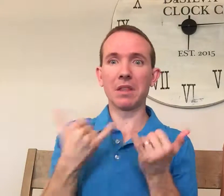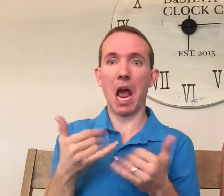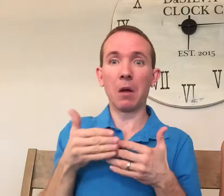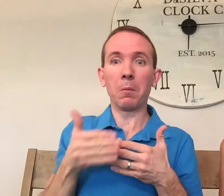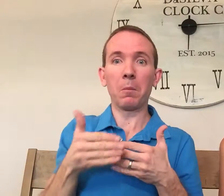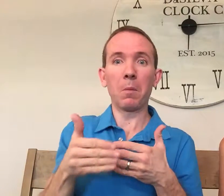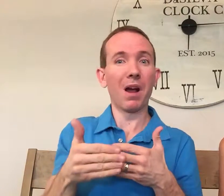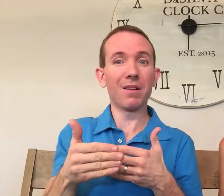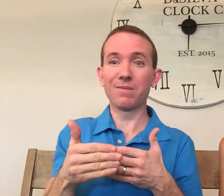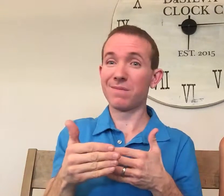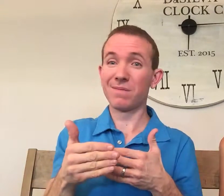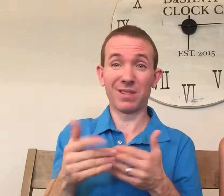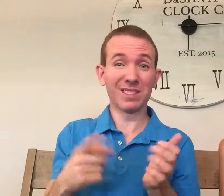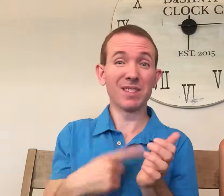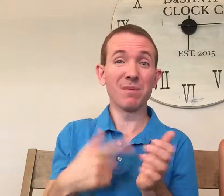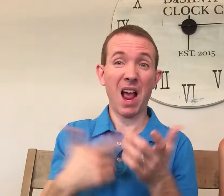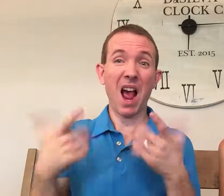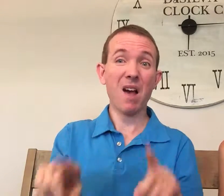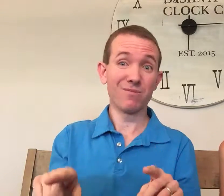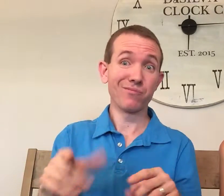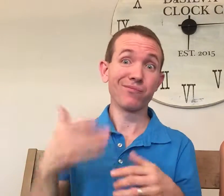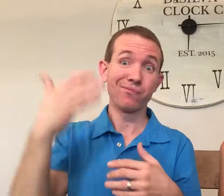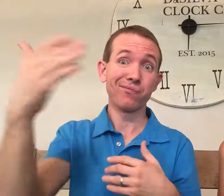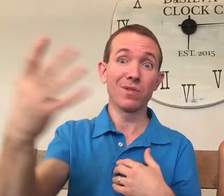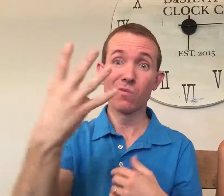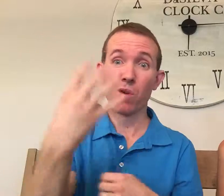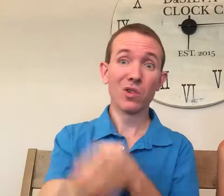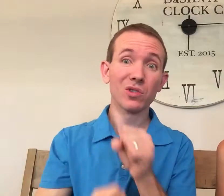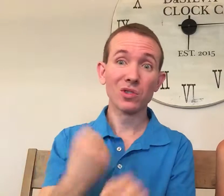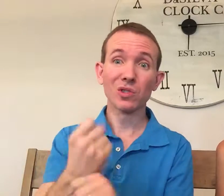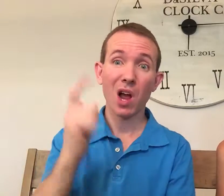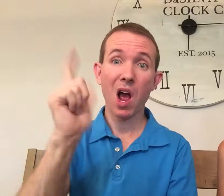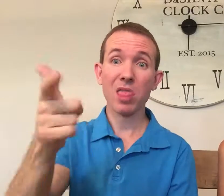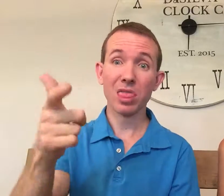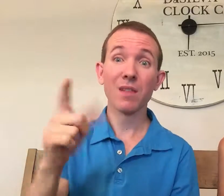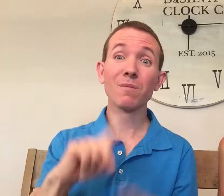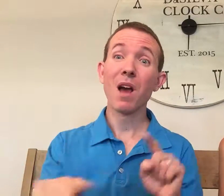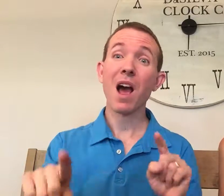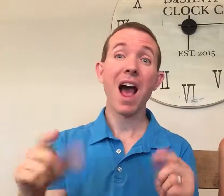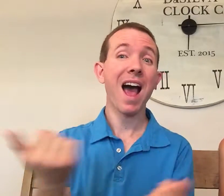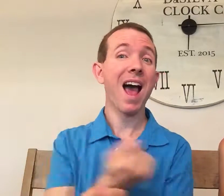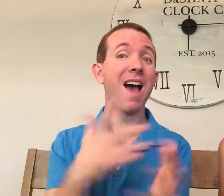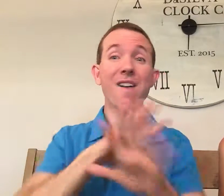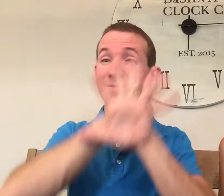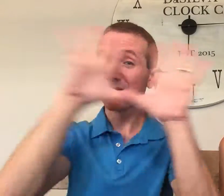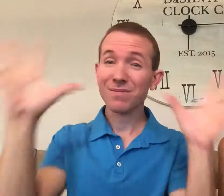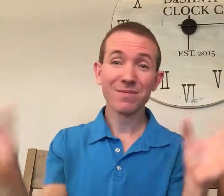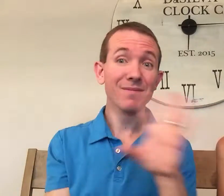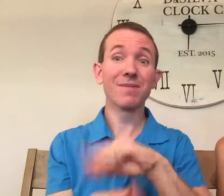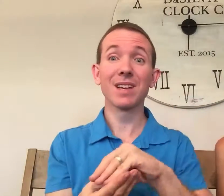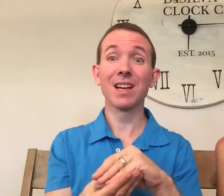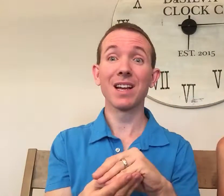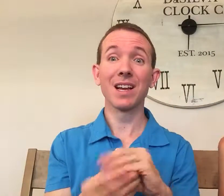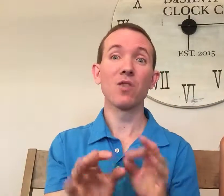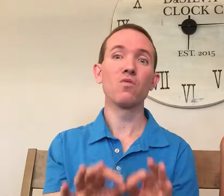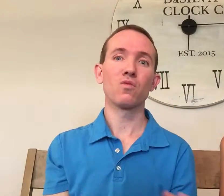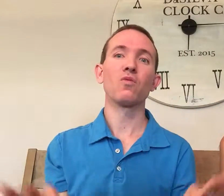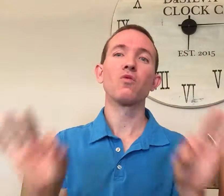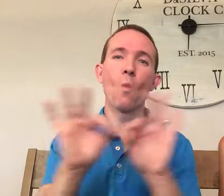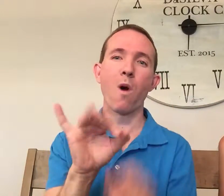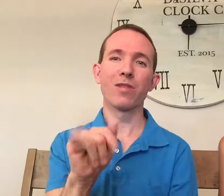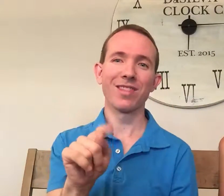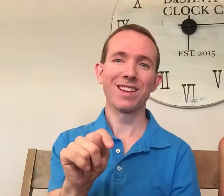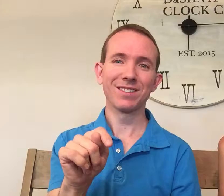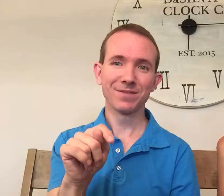look for current, right now, instantaneous recognition. Because it may be 4 years later or way